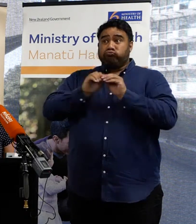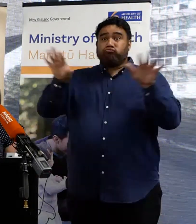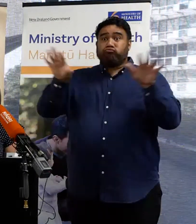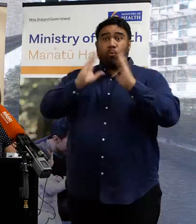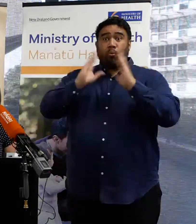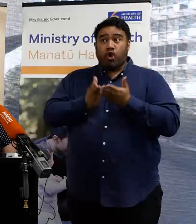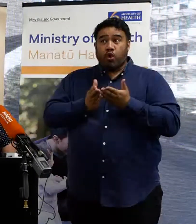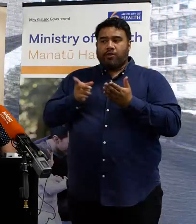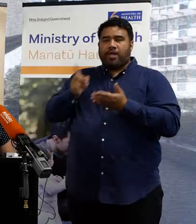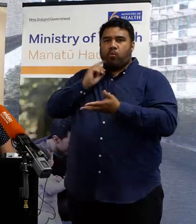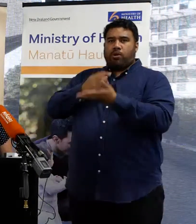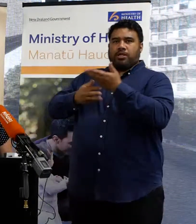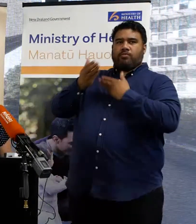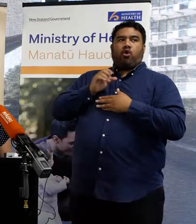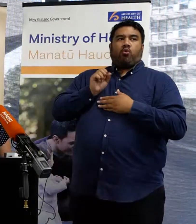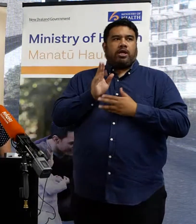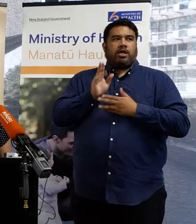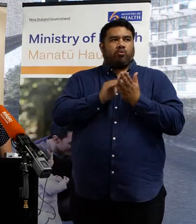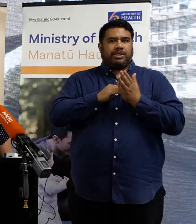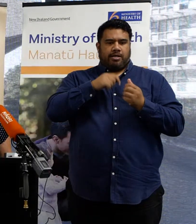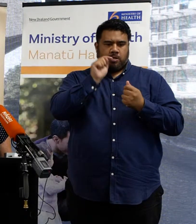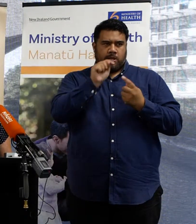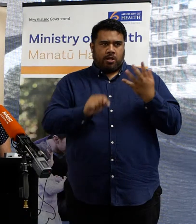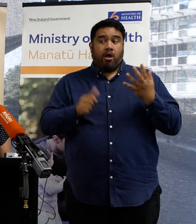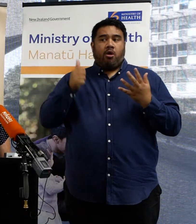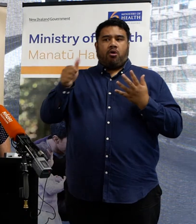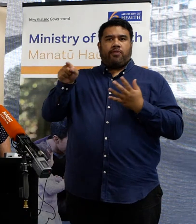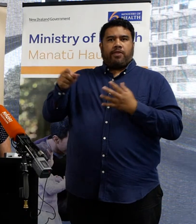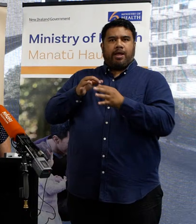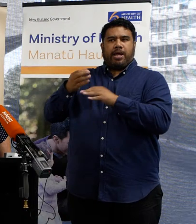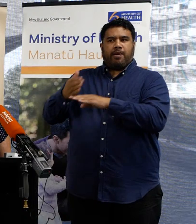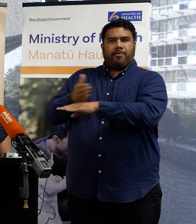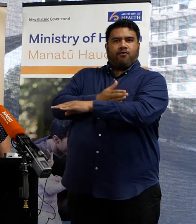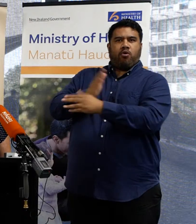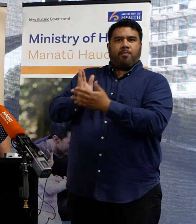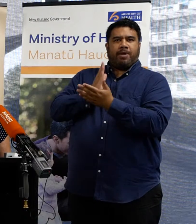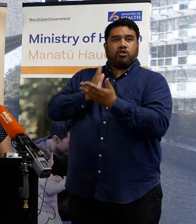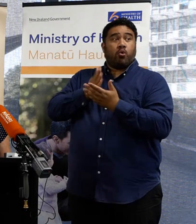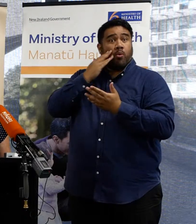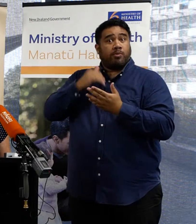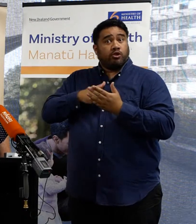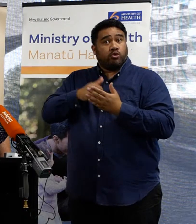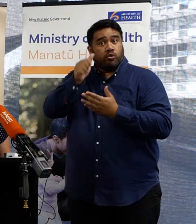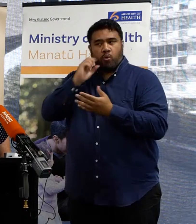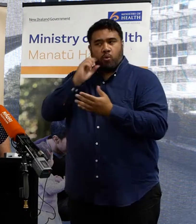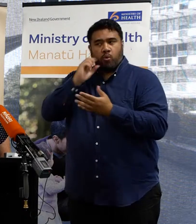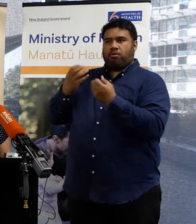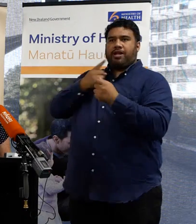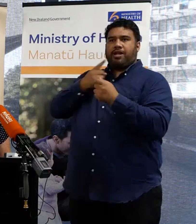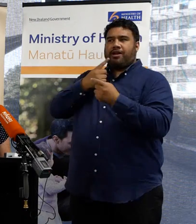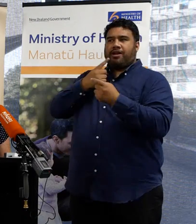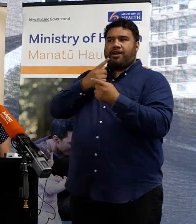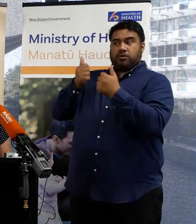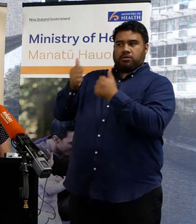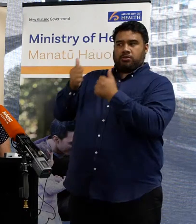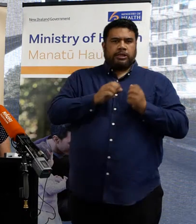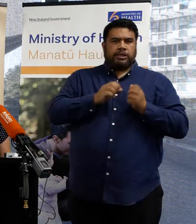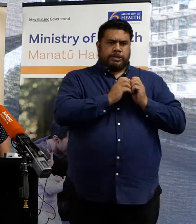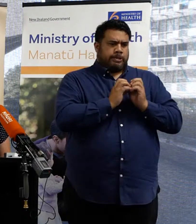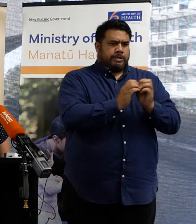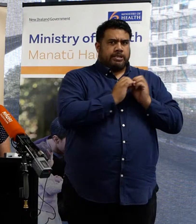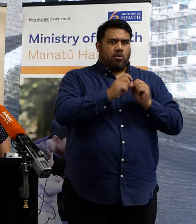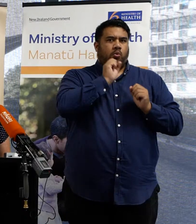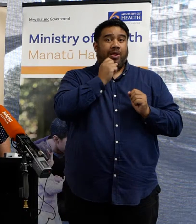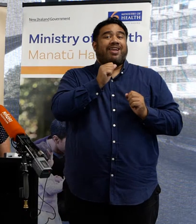situation. And so that allows us to have an early indication of the critical items that we particularly need to